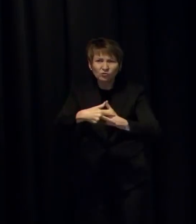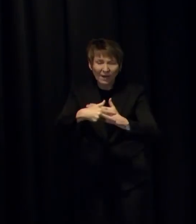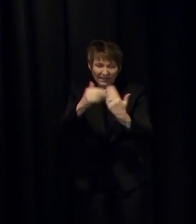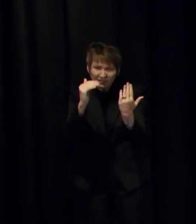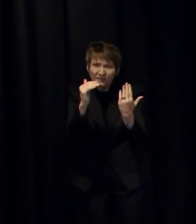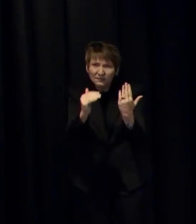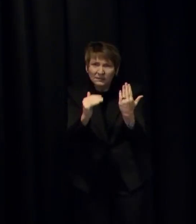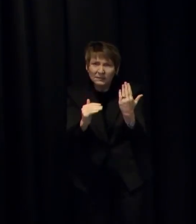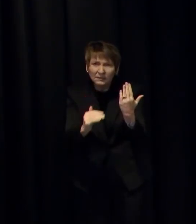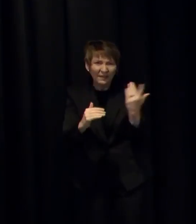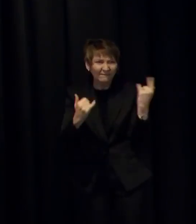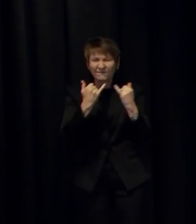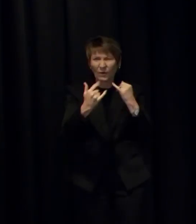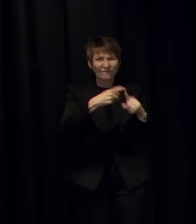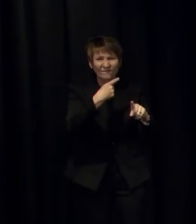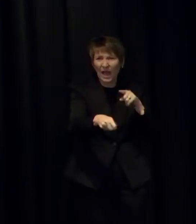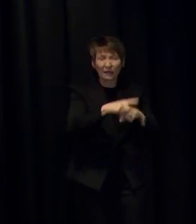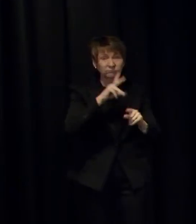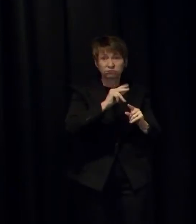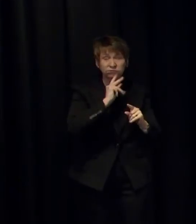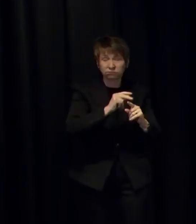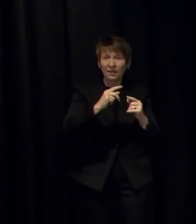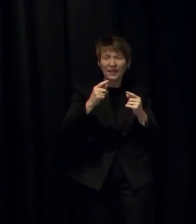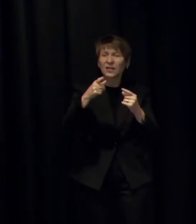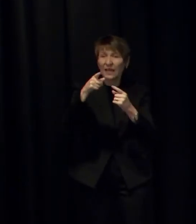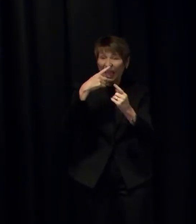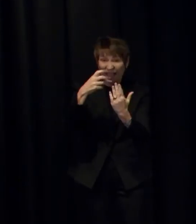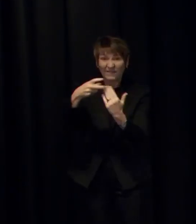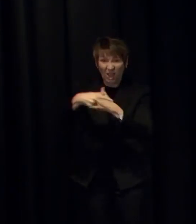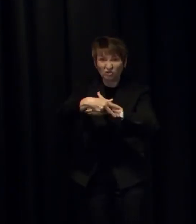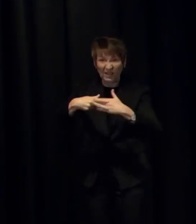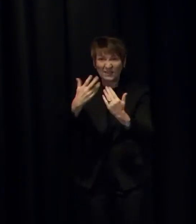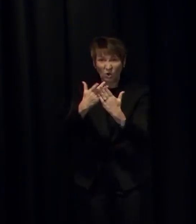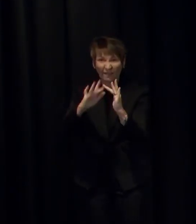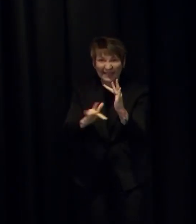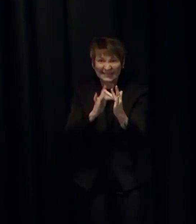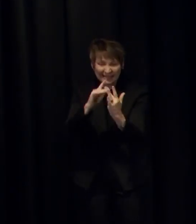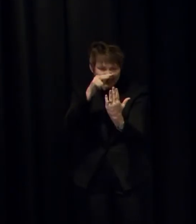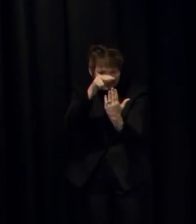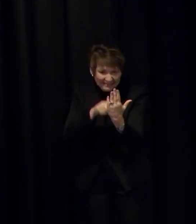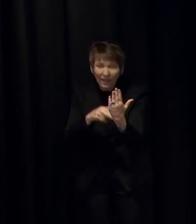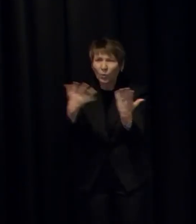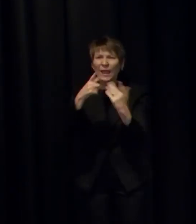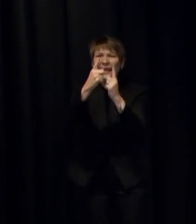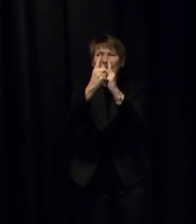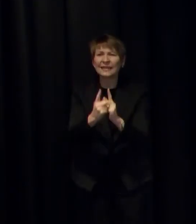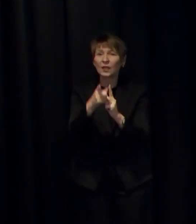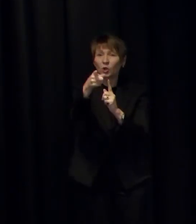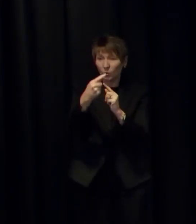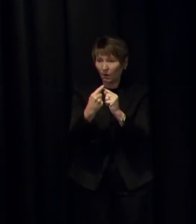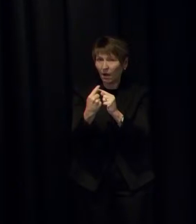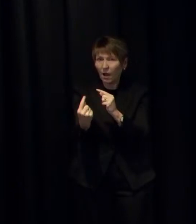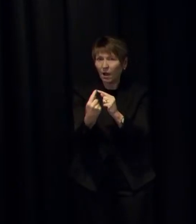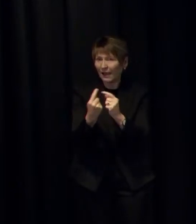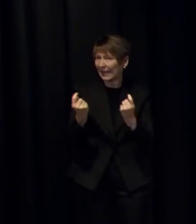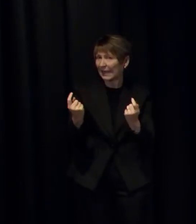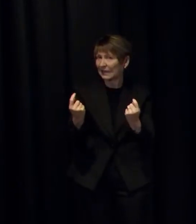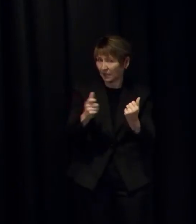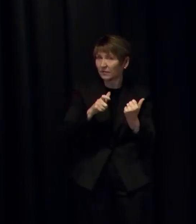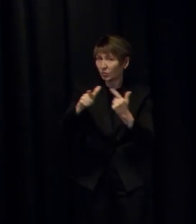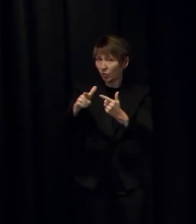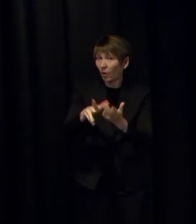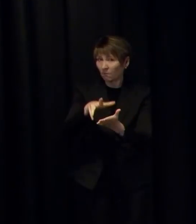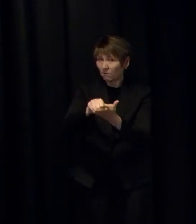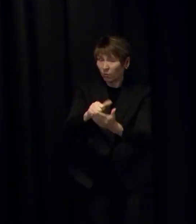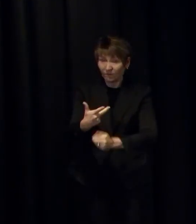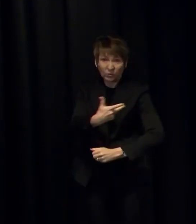dose, see the mini-pops and are coming and getting vaccinated. So that's great. It's also a reminder that if you haven't made those bookings, please